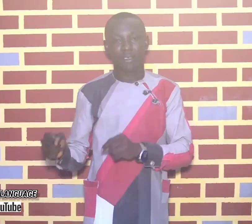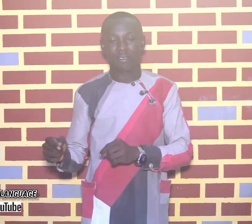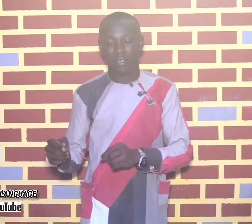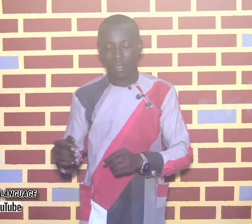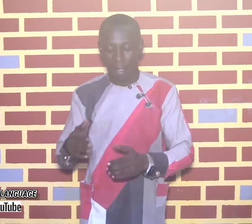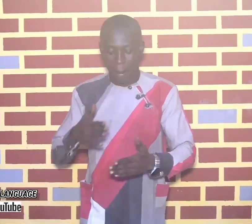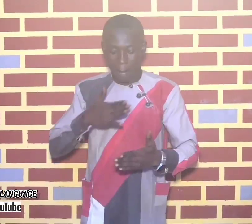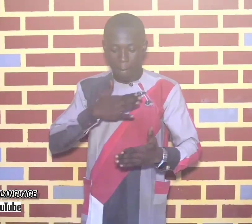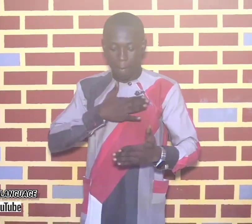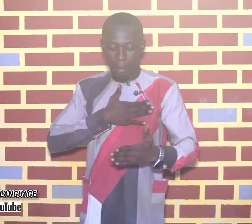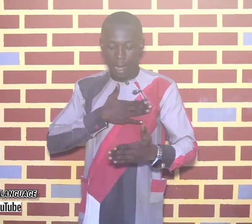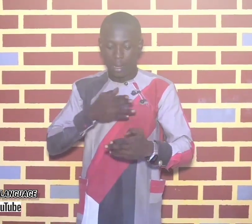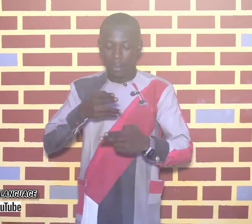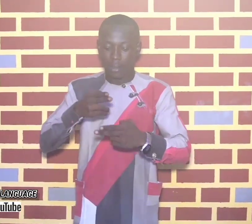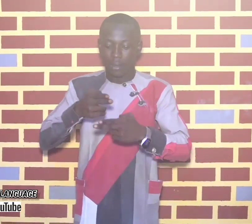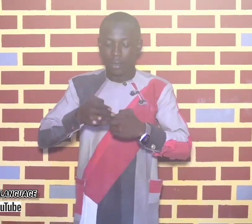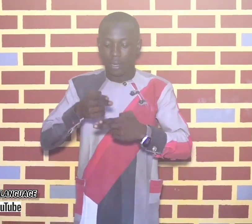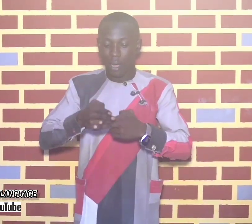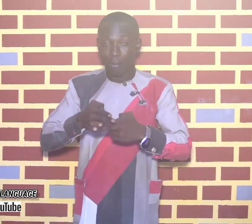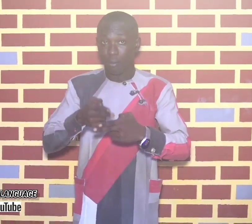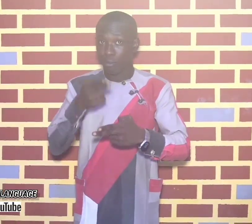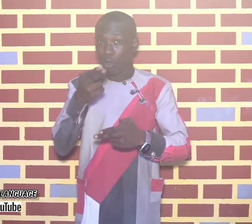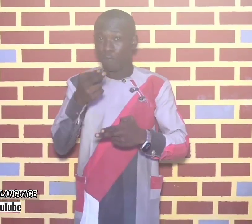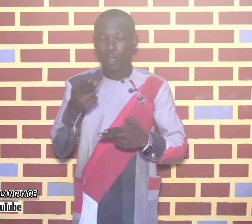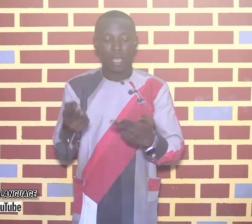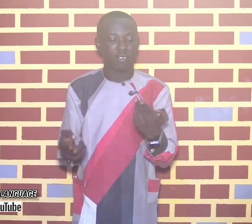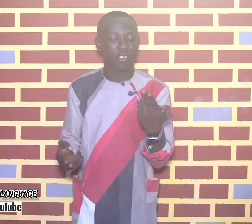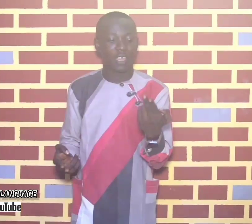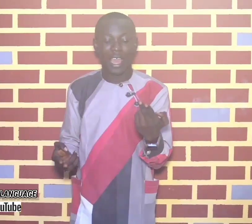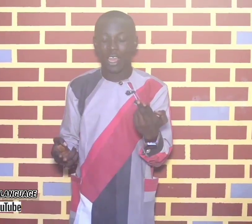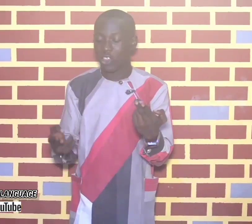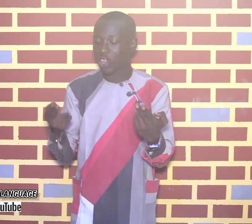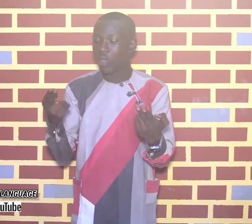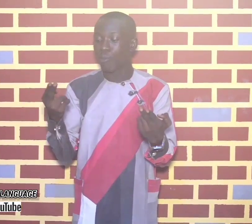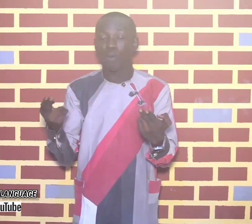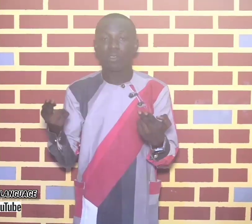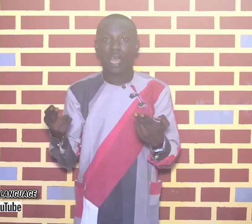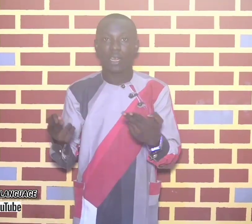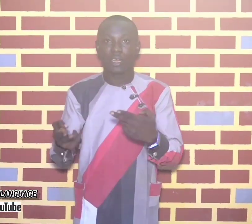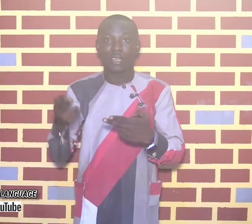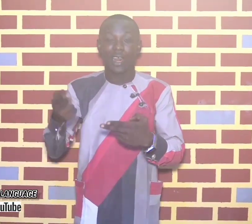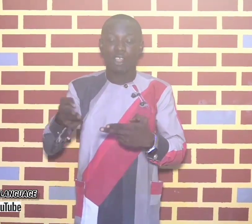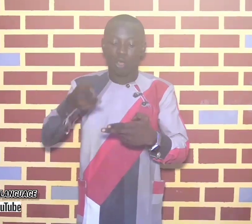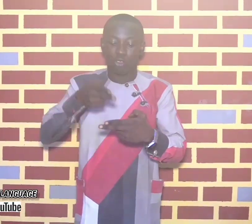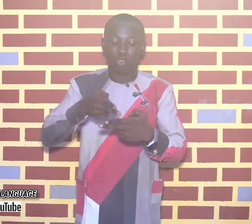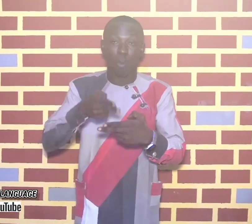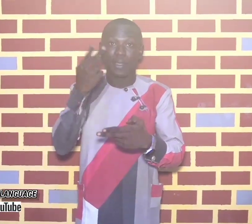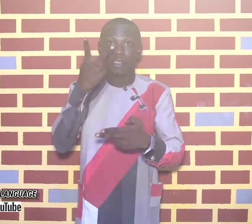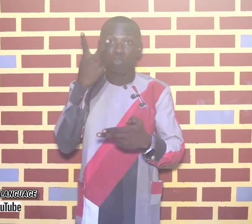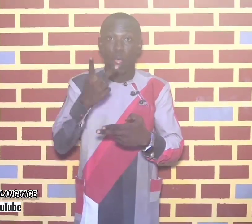is. My name. Don't forget the H, both hands, the right one on top, hit it